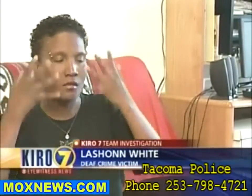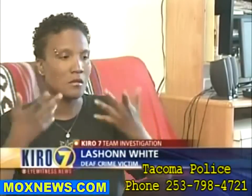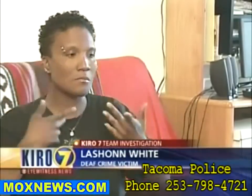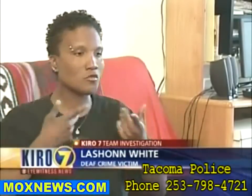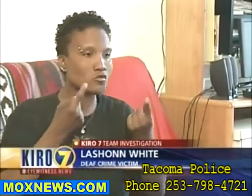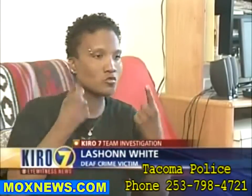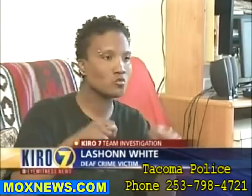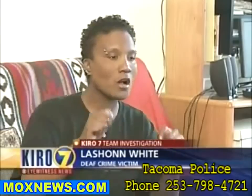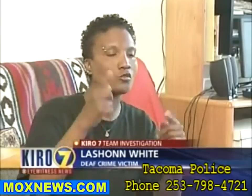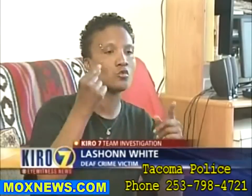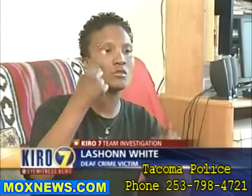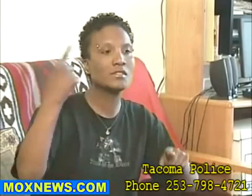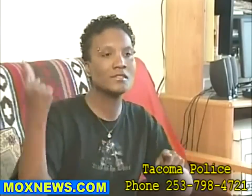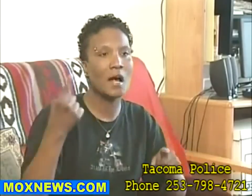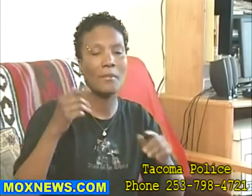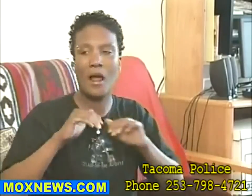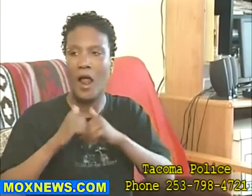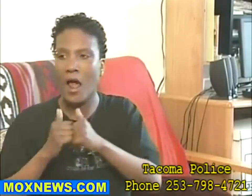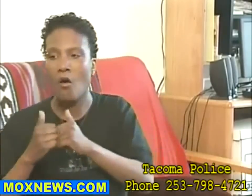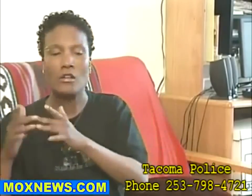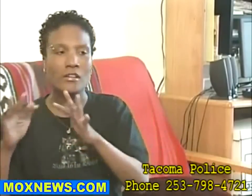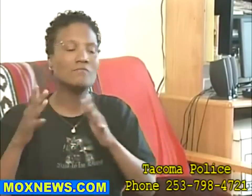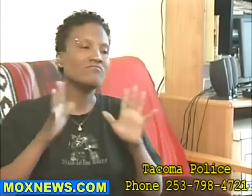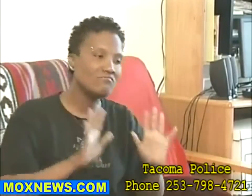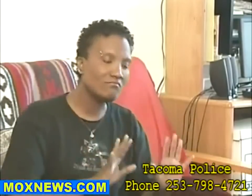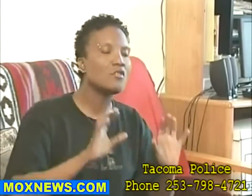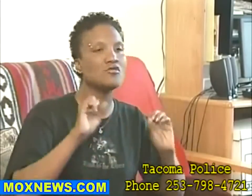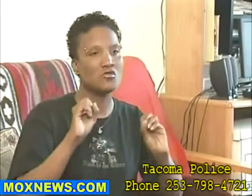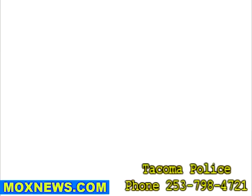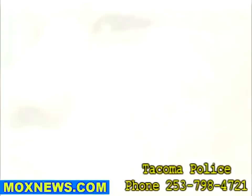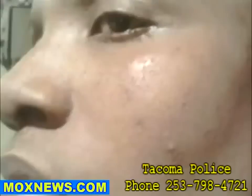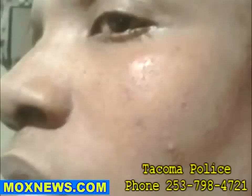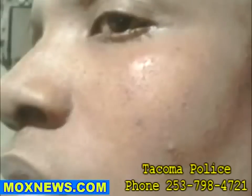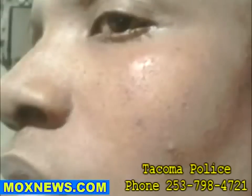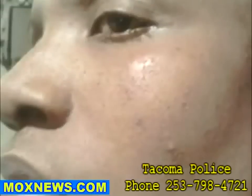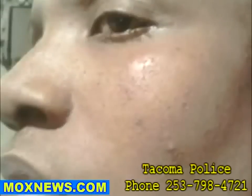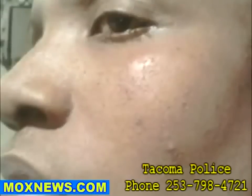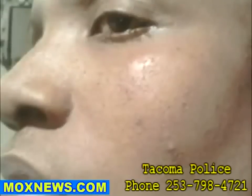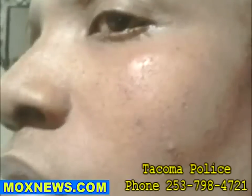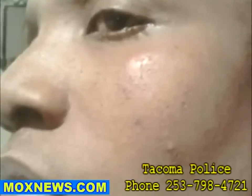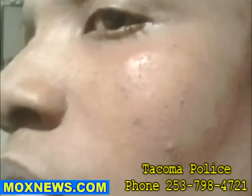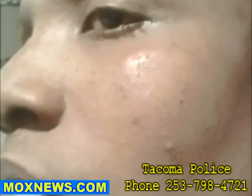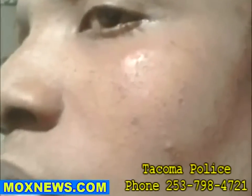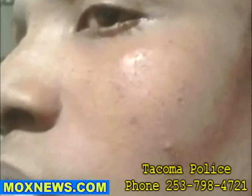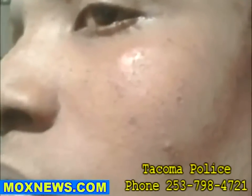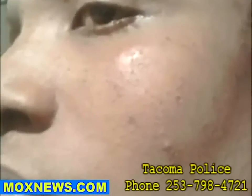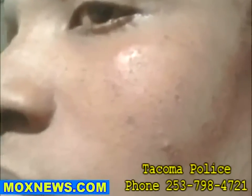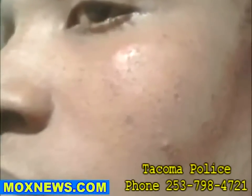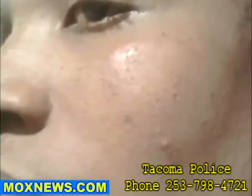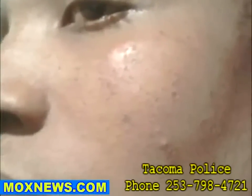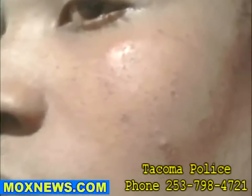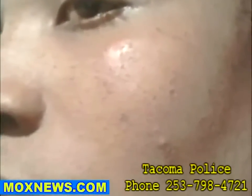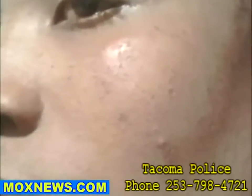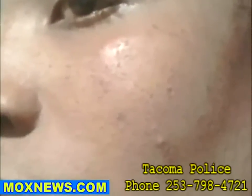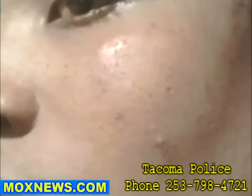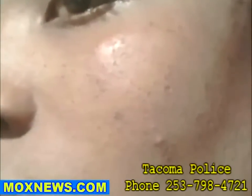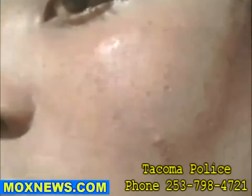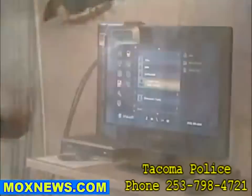out, wondering what's going to happen next. You know? When LaShawn White found herself under attack in her own apartment,